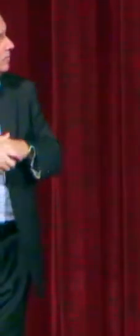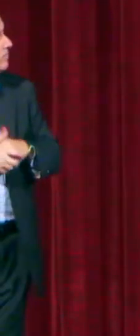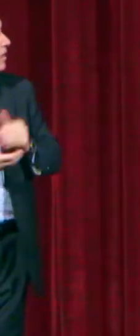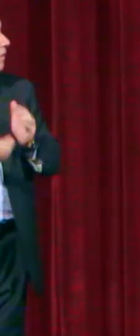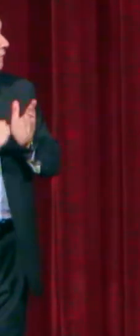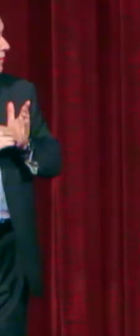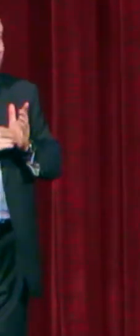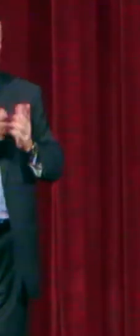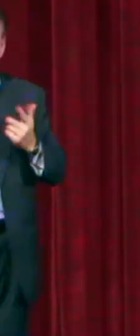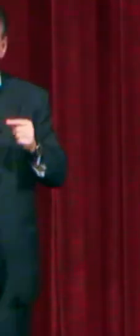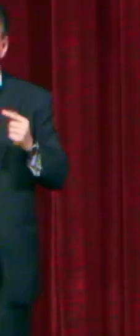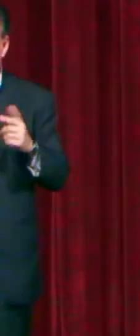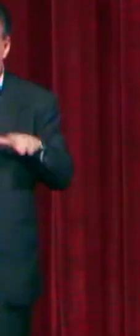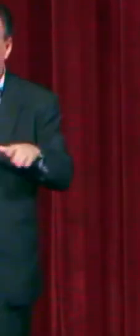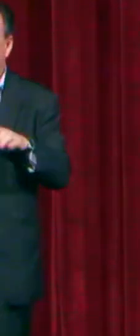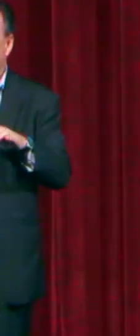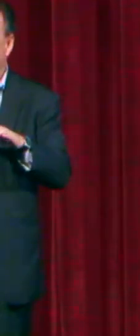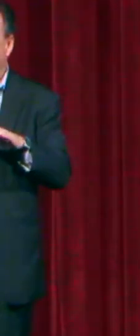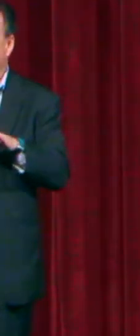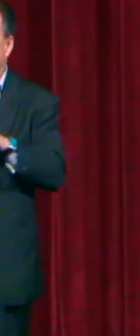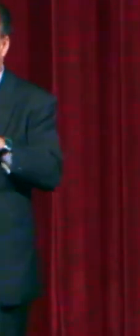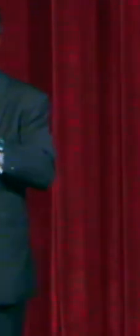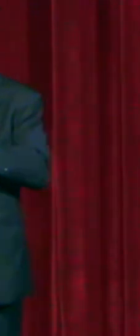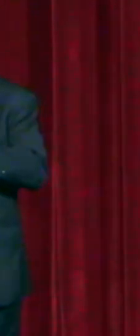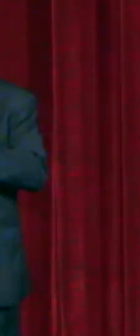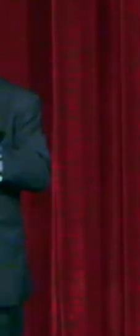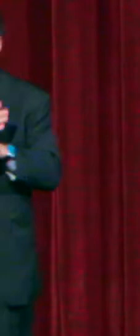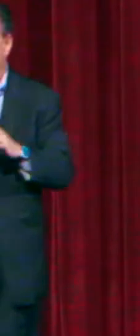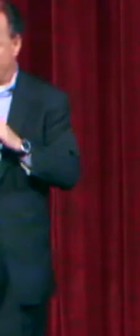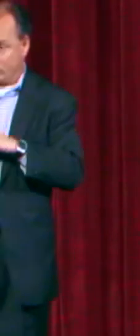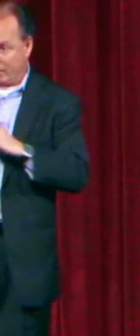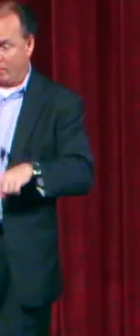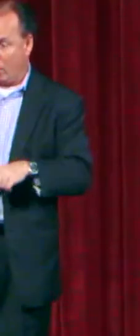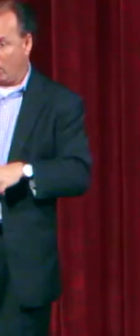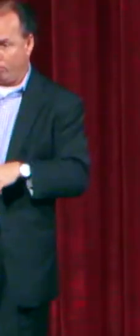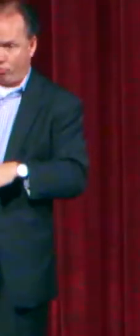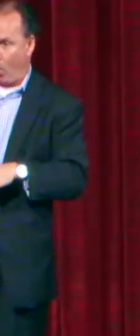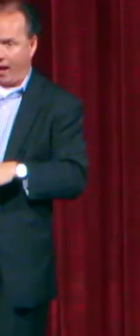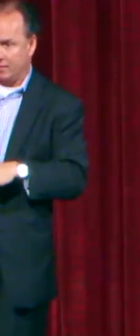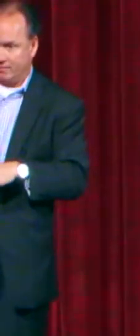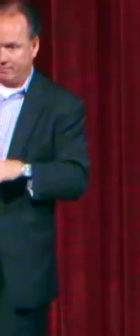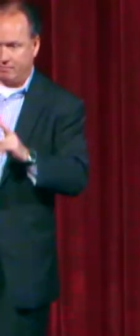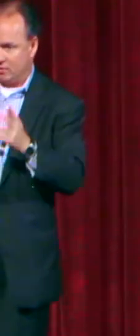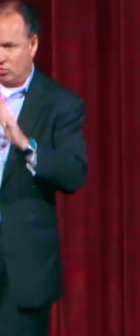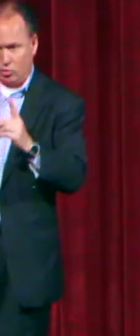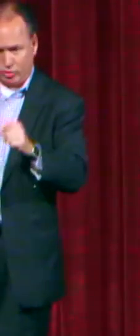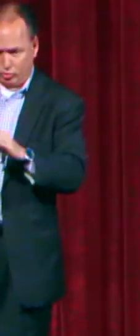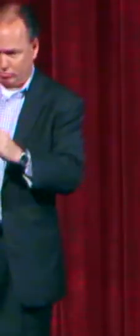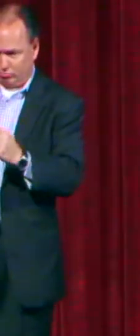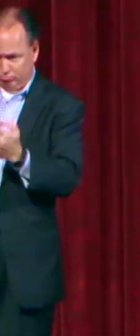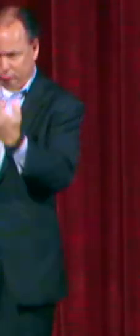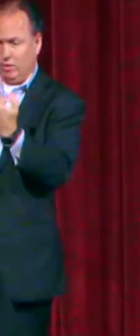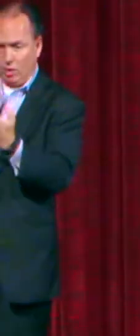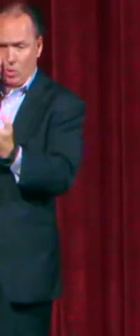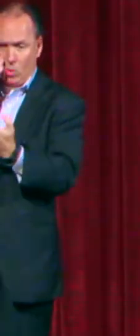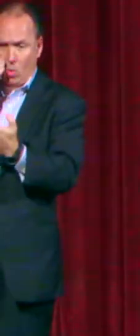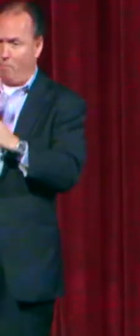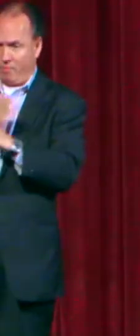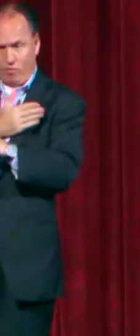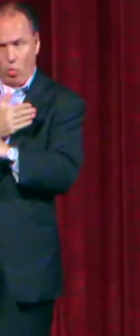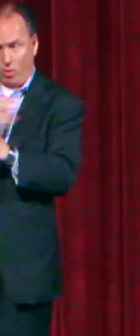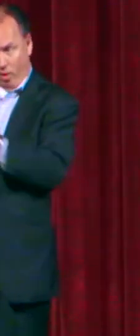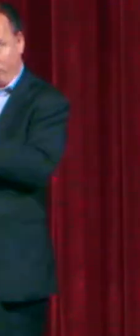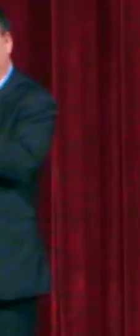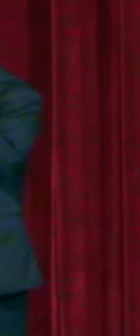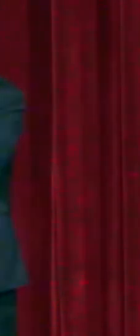Again, we're trying to do a proactive approach. What I mean by that is we're trying to address these things before they become a